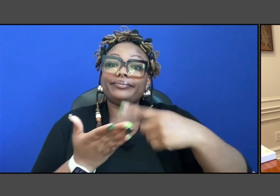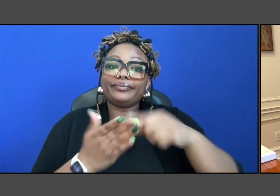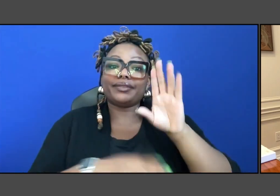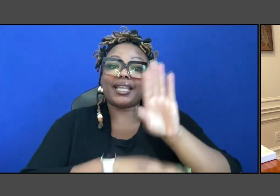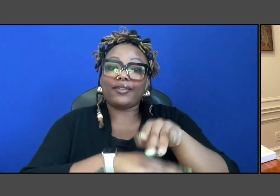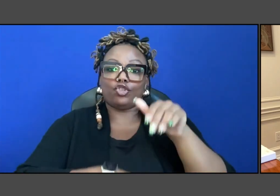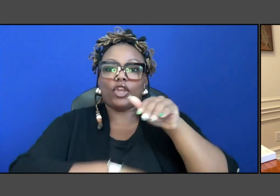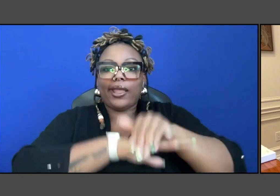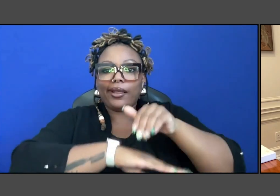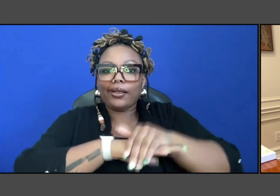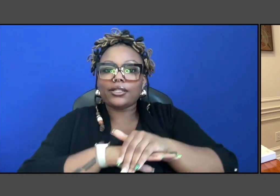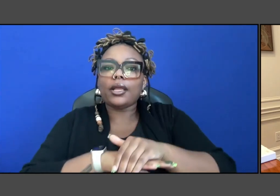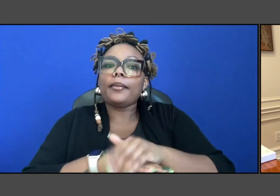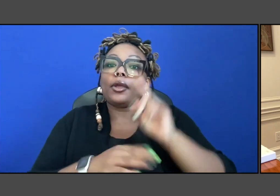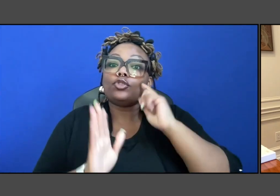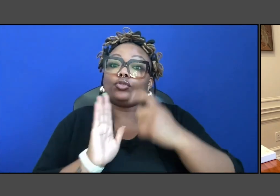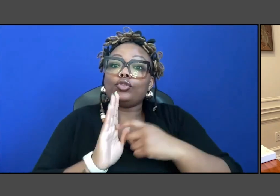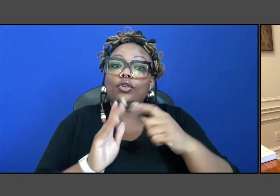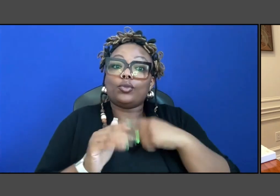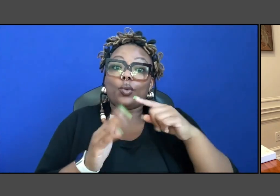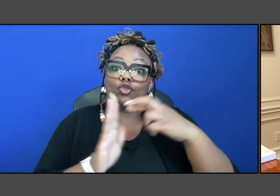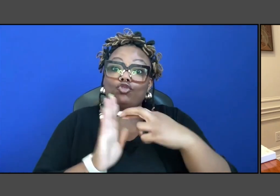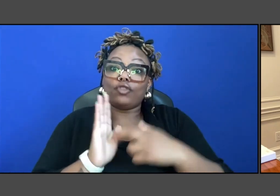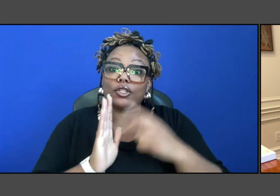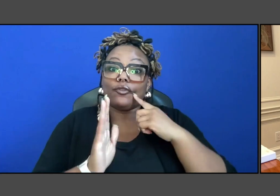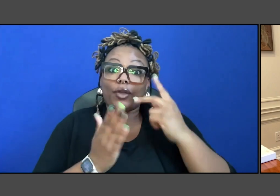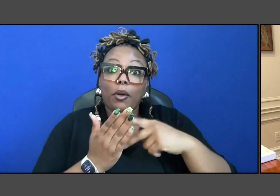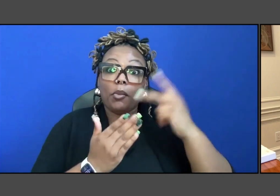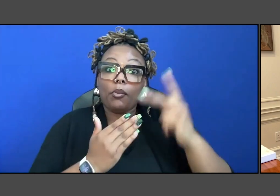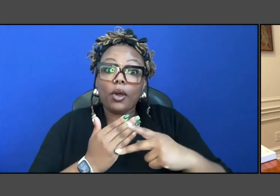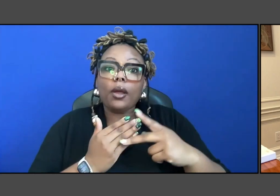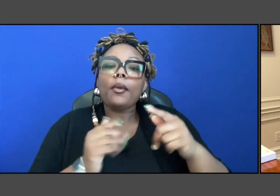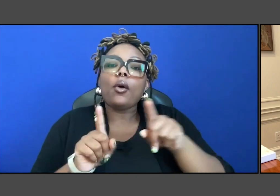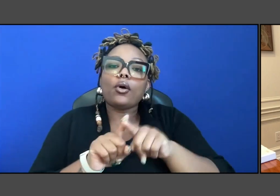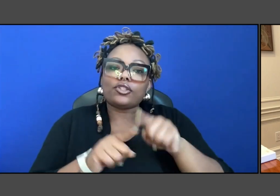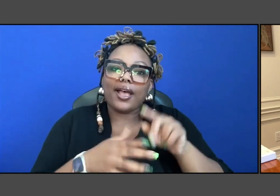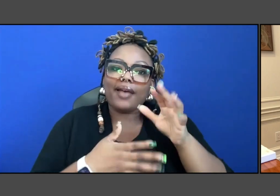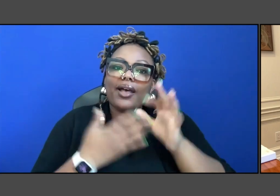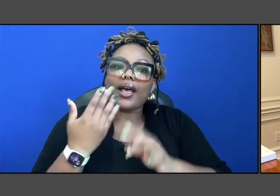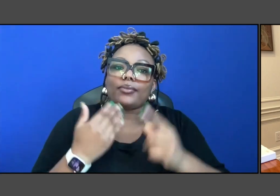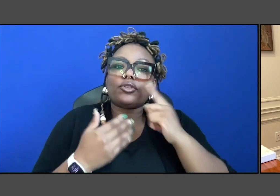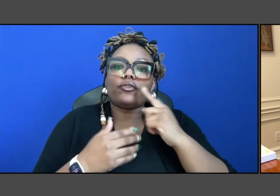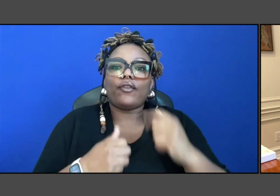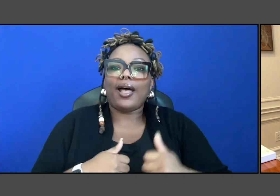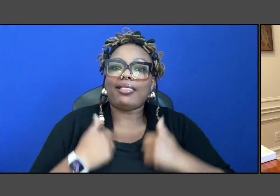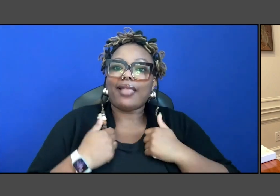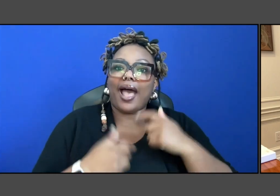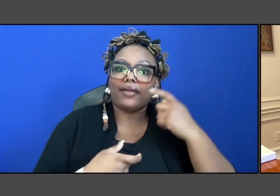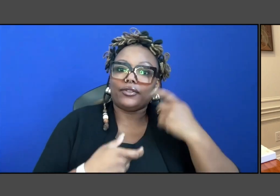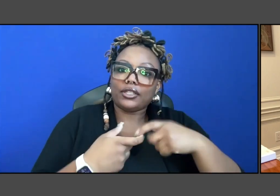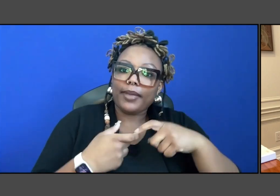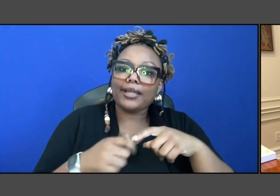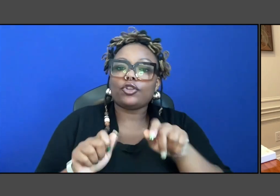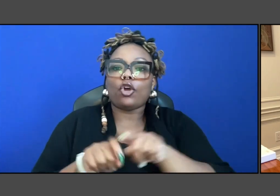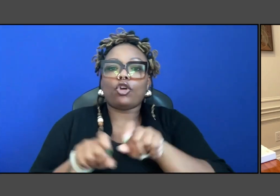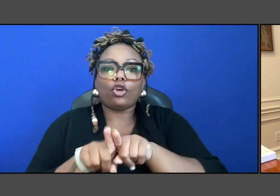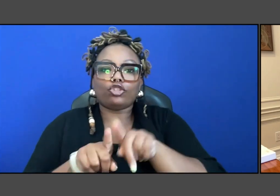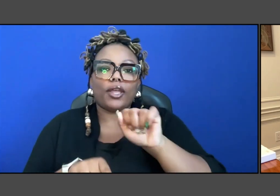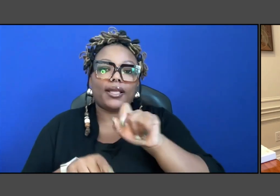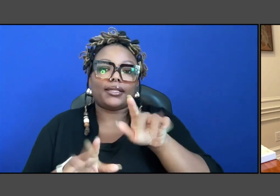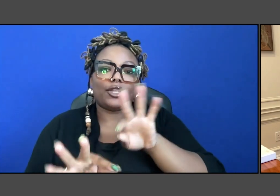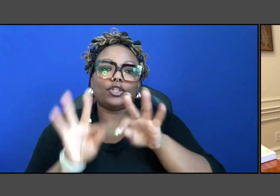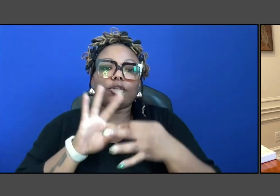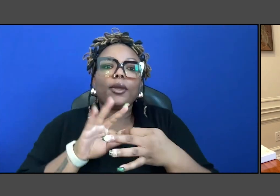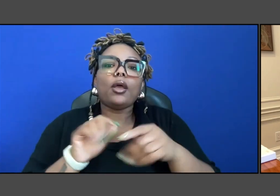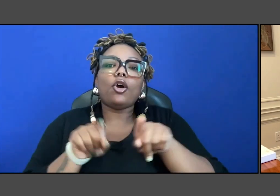as you noticed when you registered for the program, there is also live Spanish and ASL interpretation and captioning